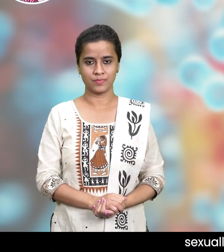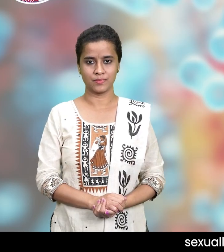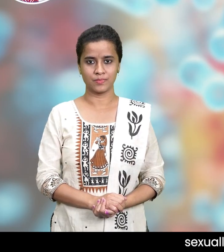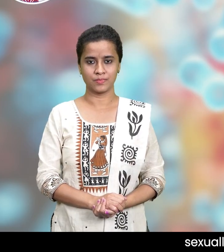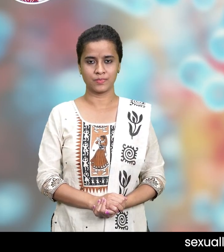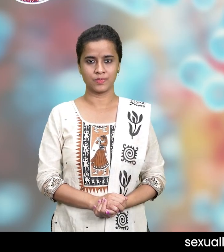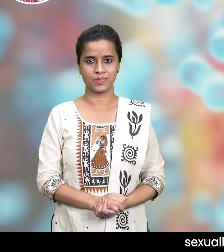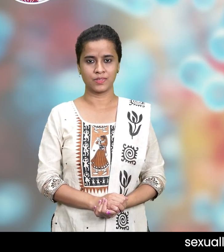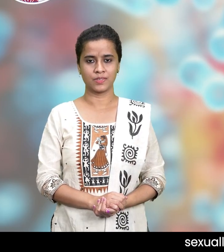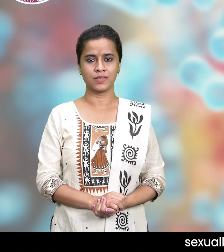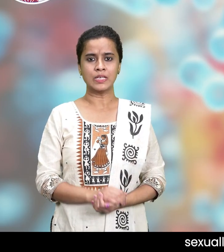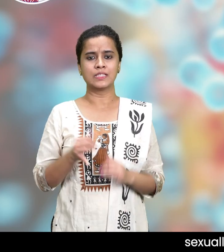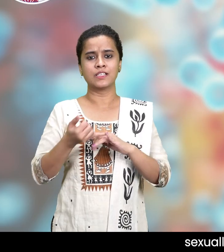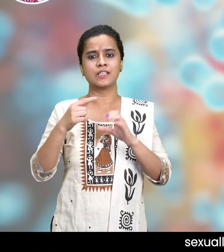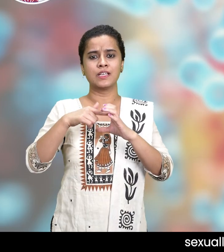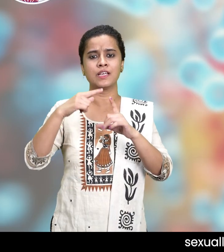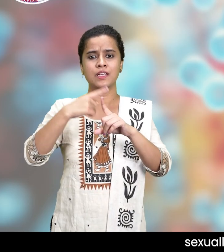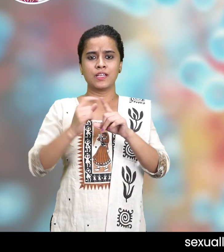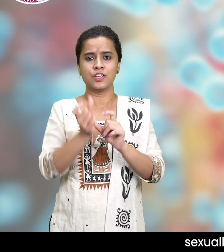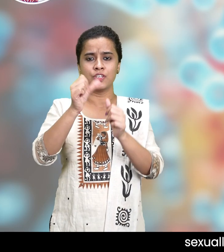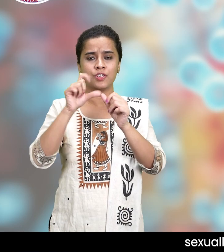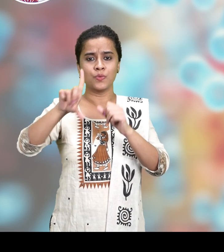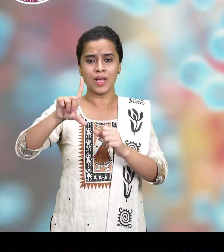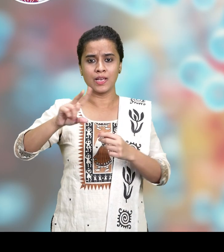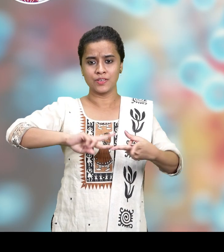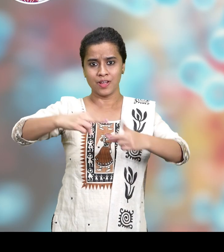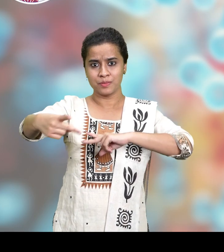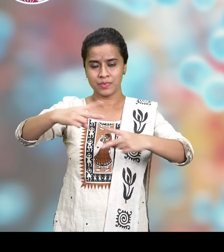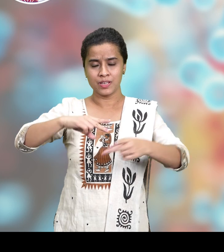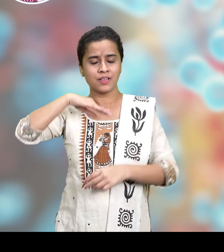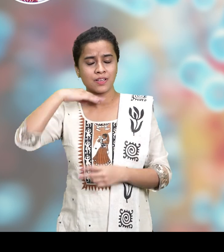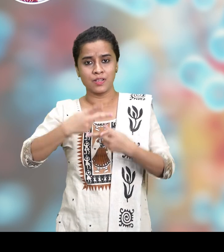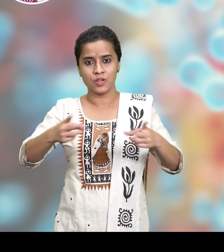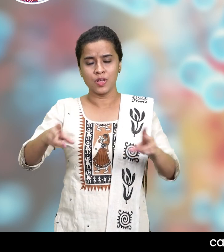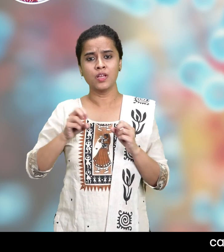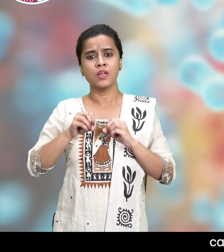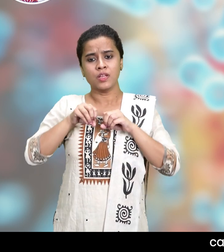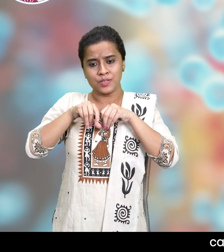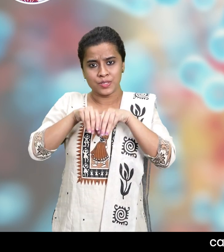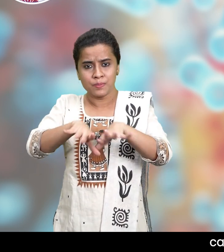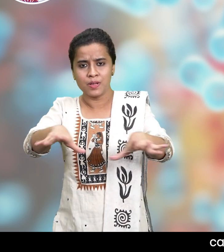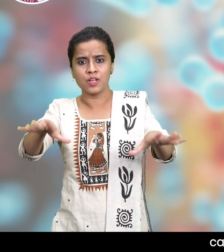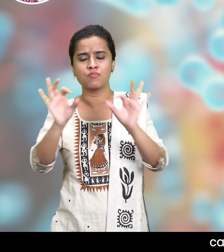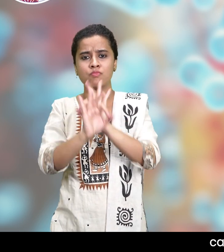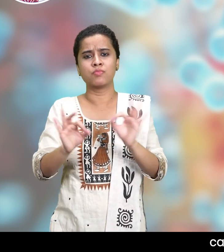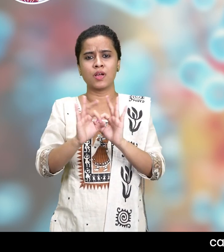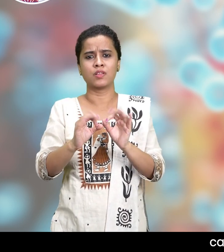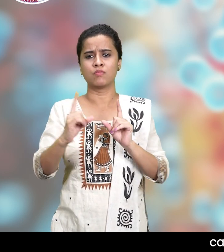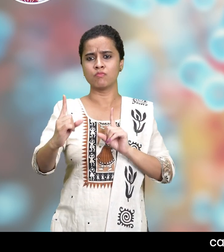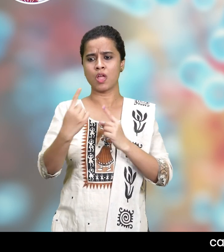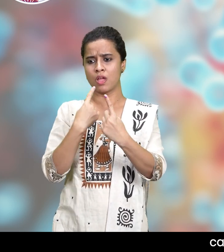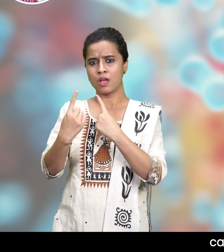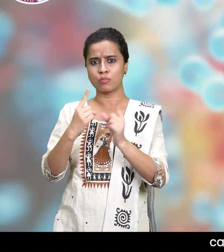such sexually transmitted diseases are not spread by casual physical